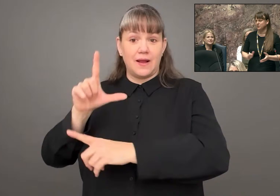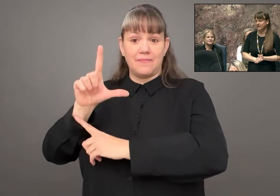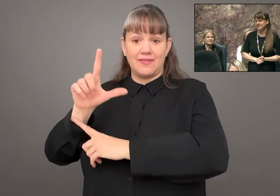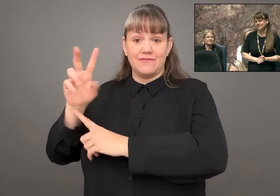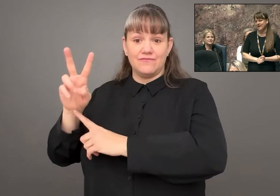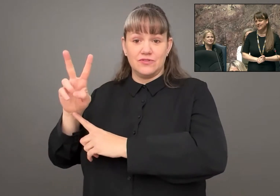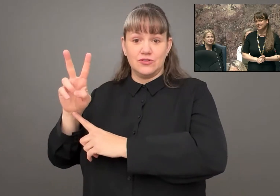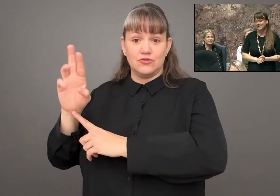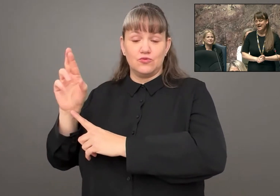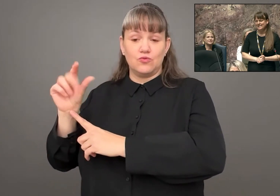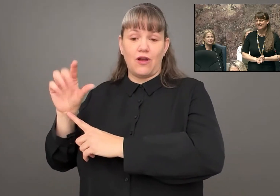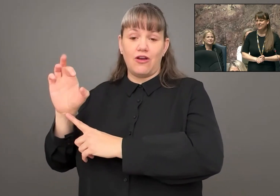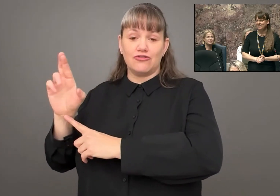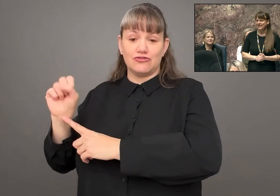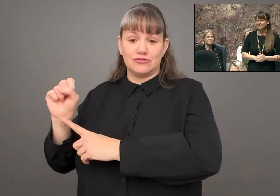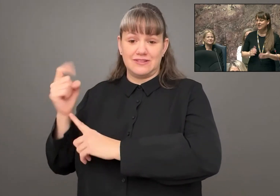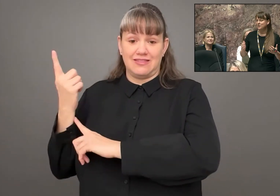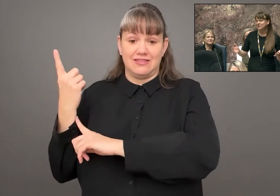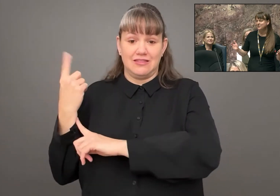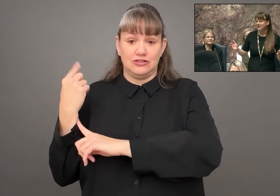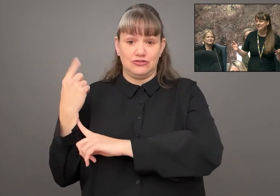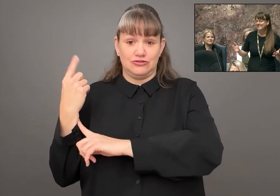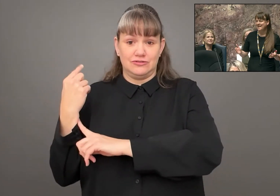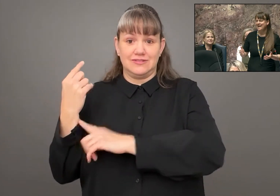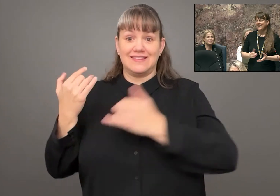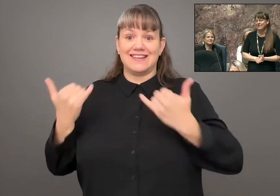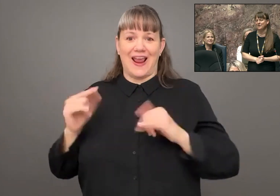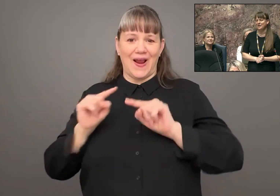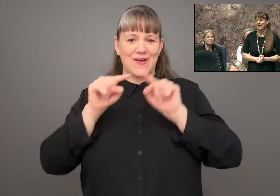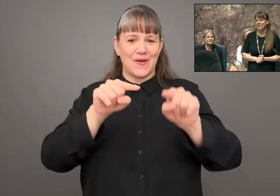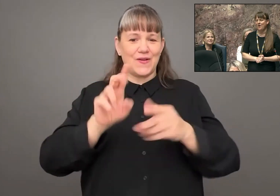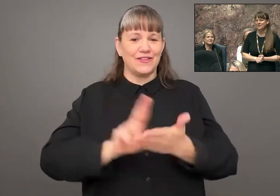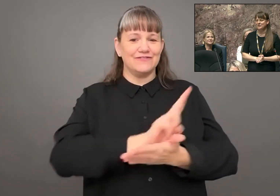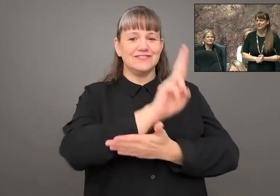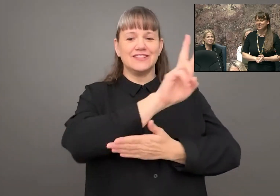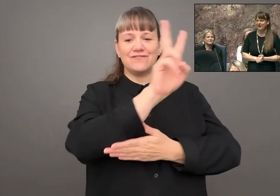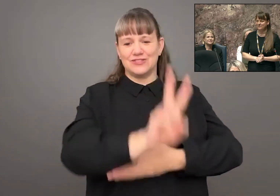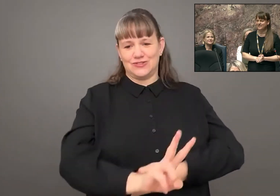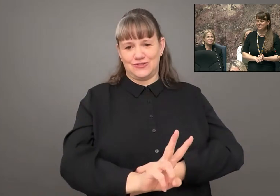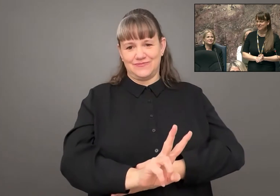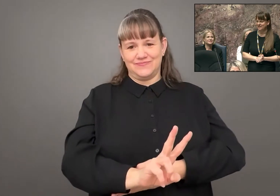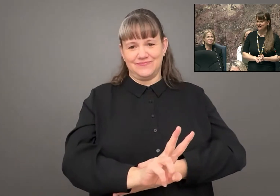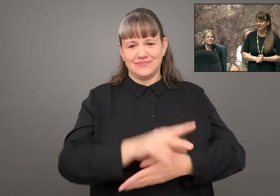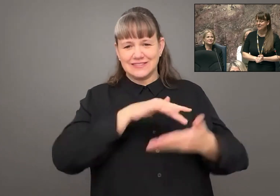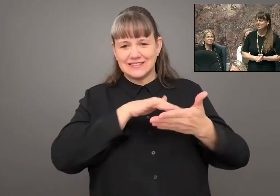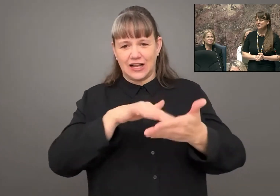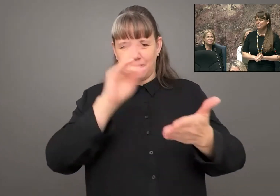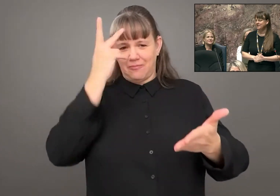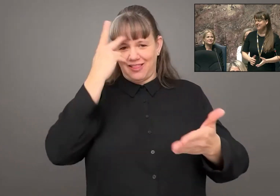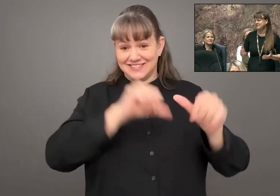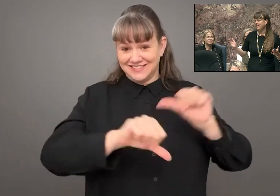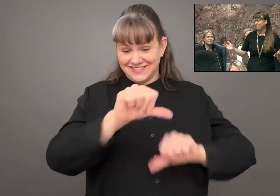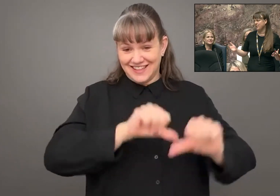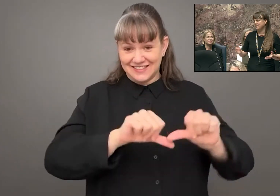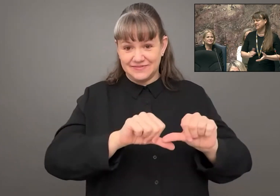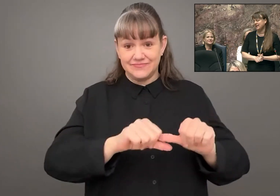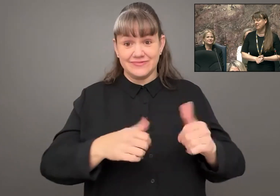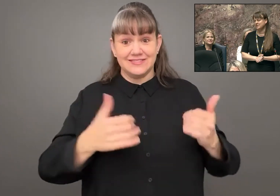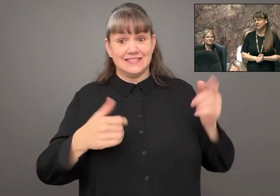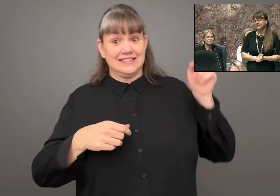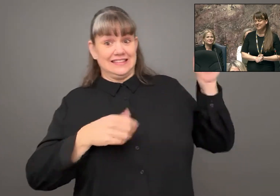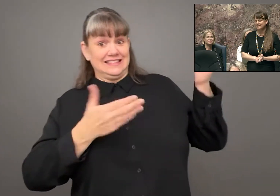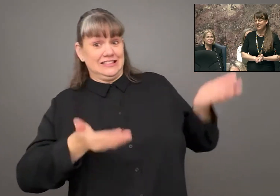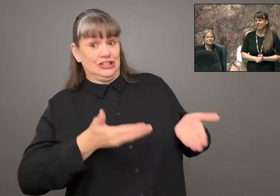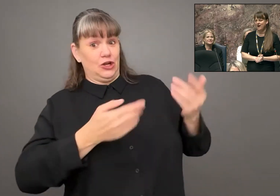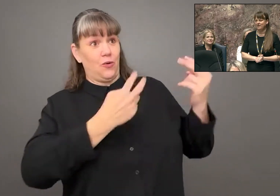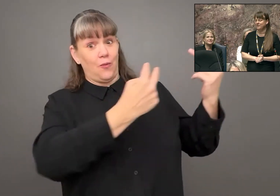really enjoying his studies. And so he'll get to watch question period today, and then we're going to go on a tour of the Legislature. So please, if everyone in this House